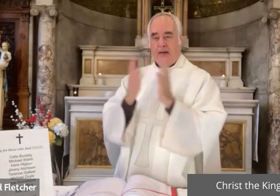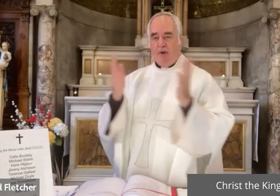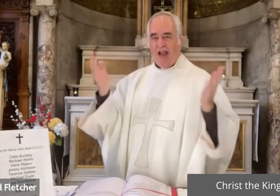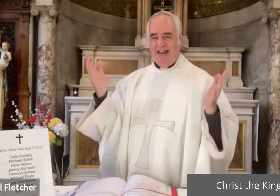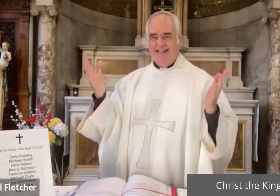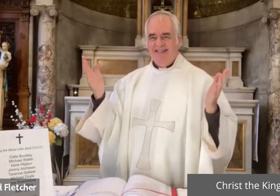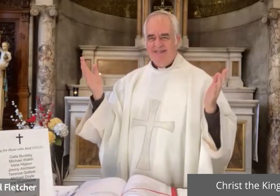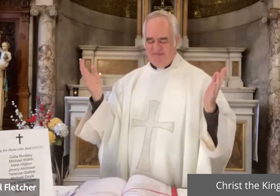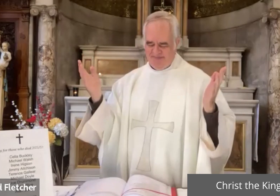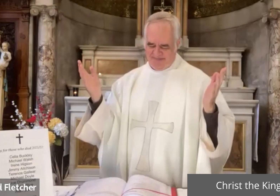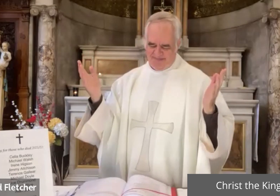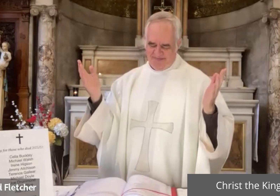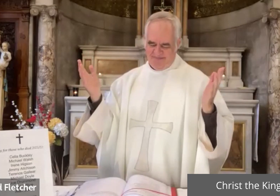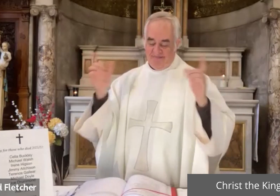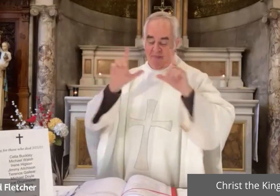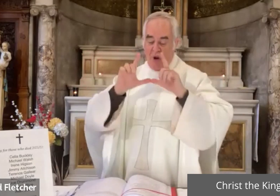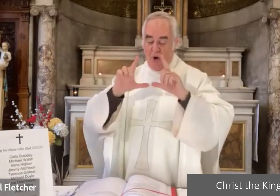Let us pray.